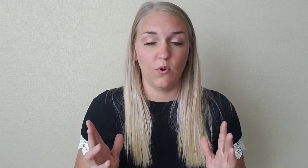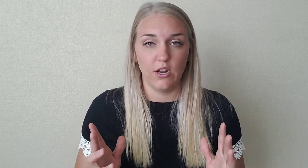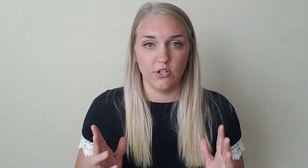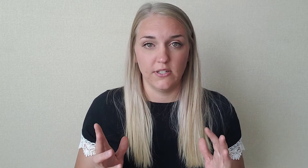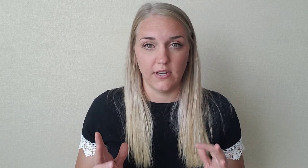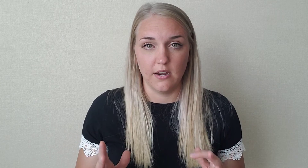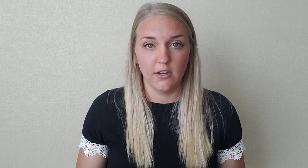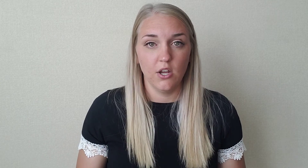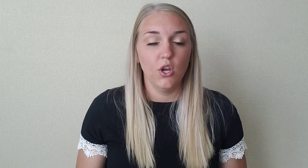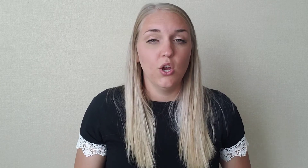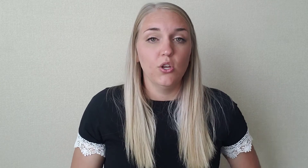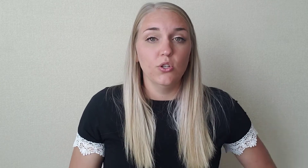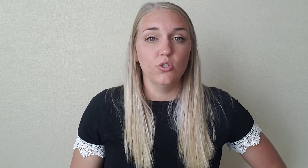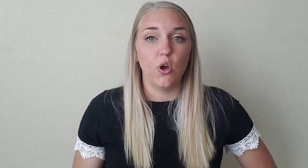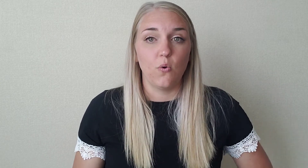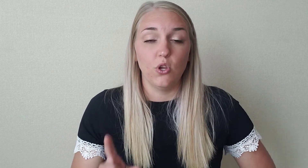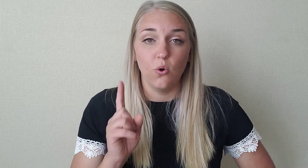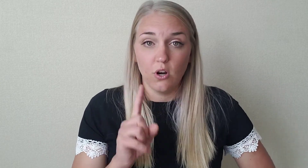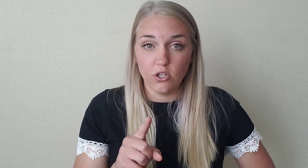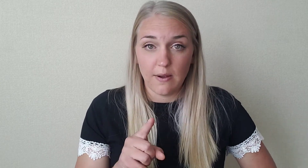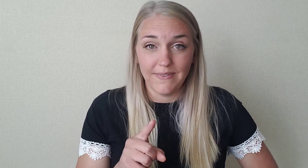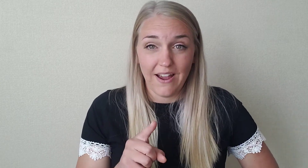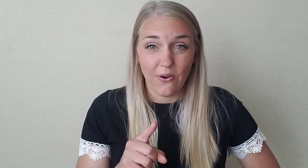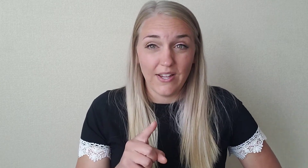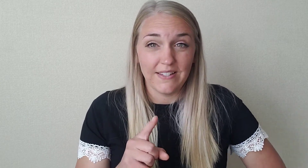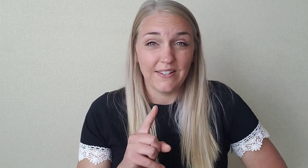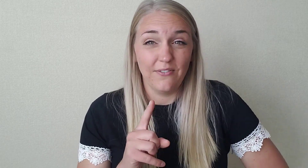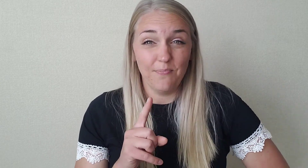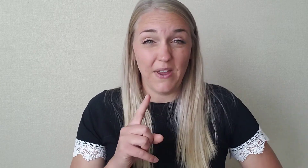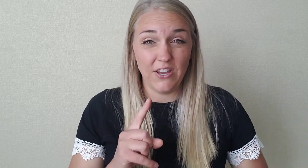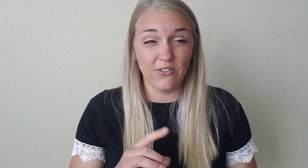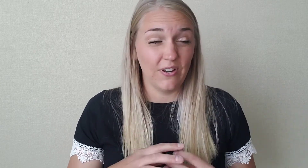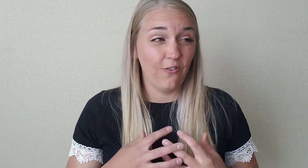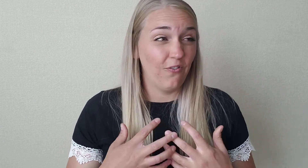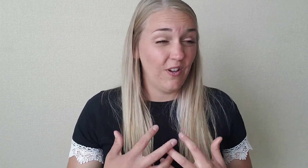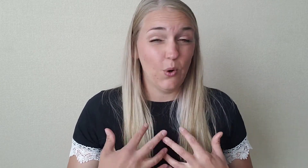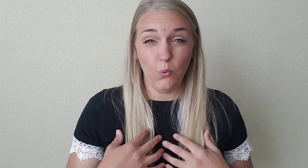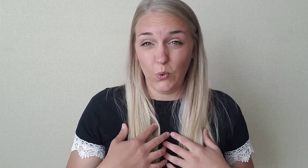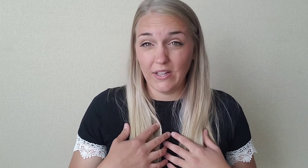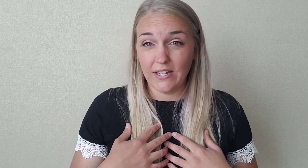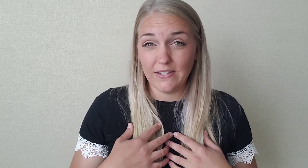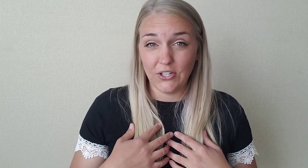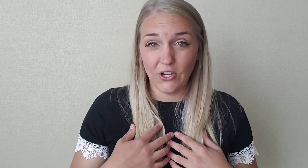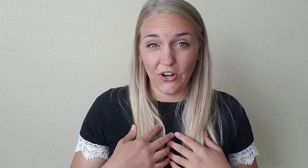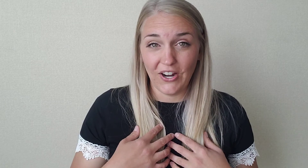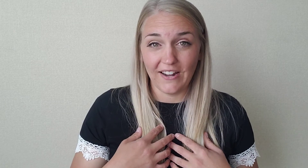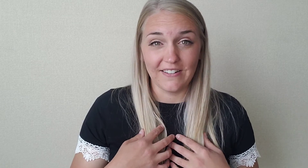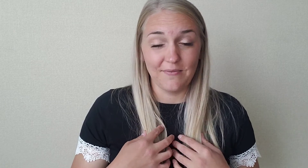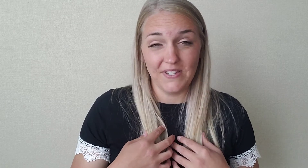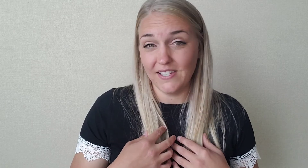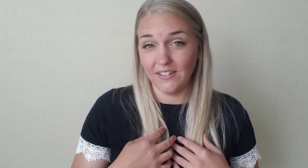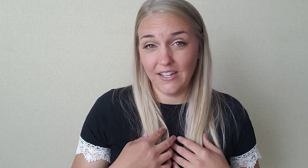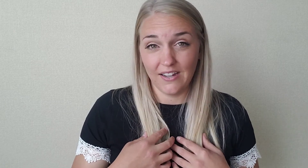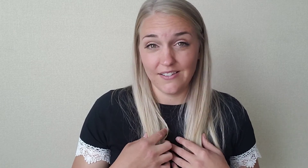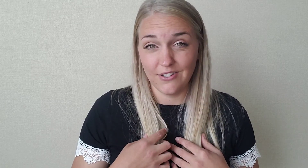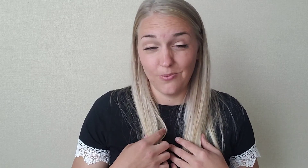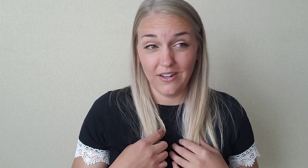I just signed. So your job now is to make yourself feel really insecure and silly and stupid